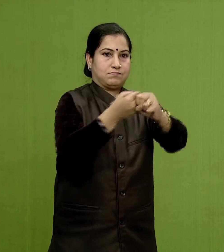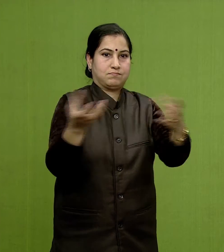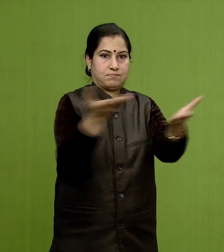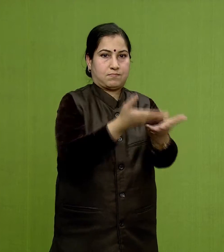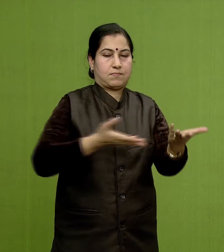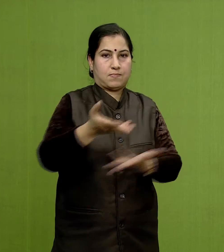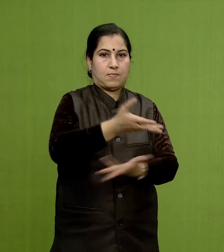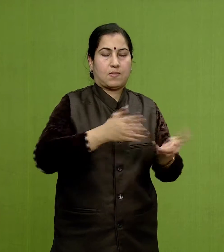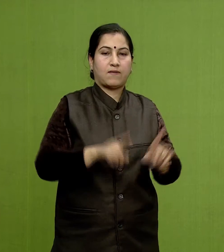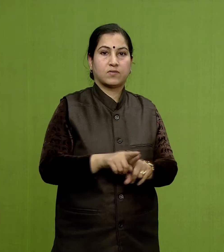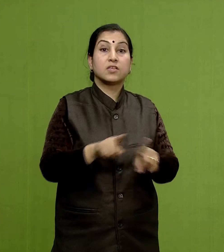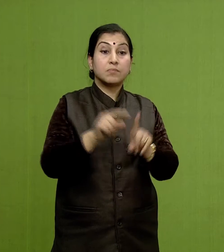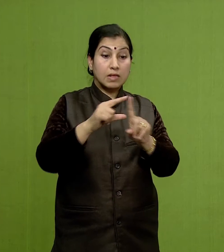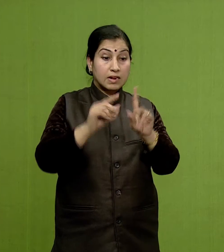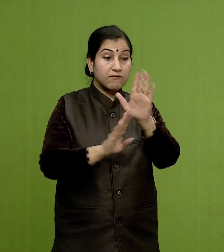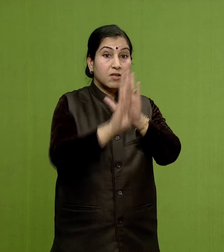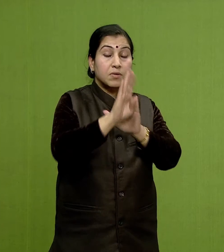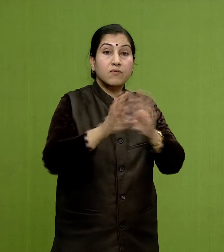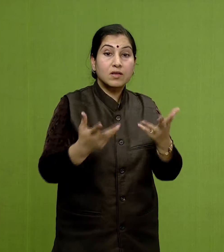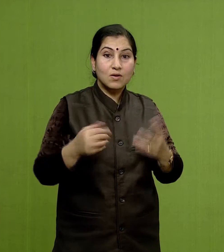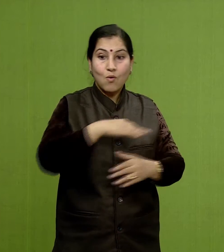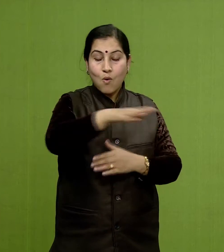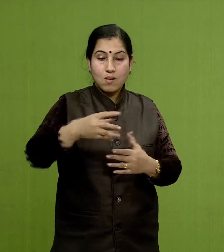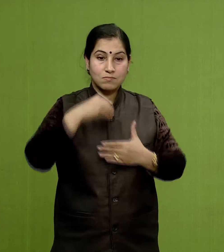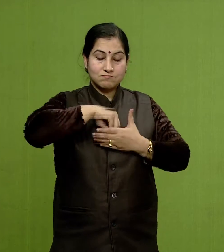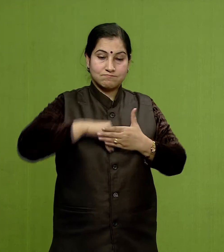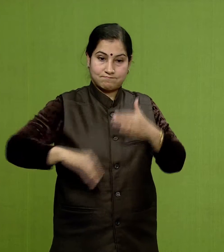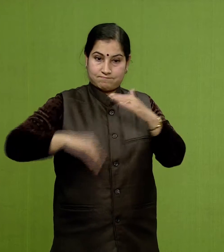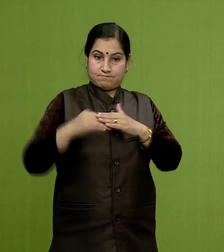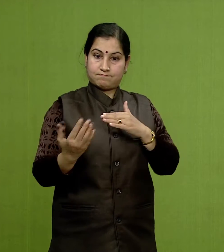Development is the product of maturation and learning.